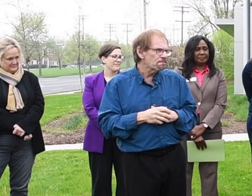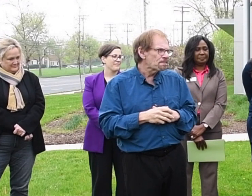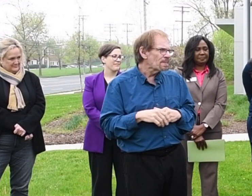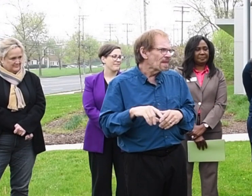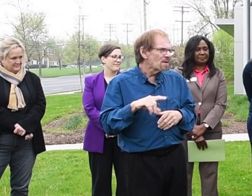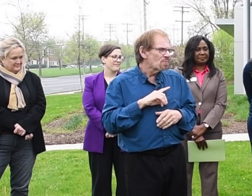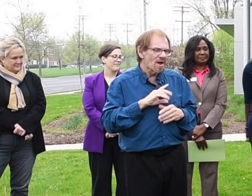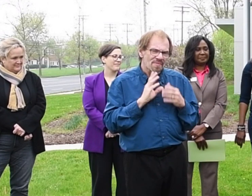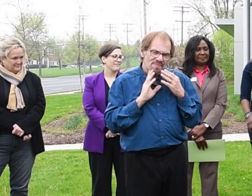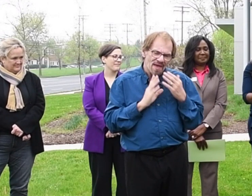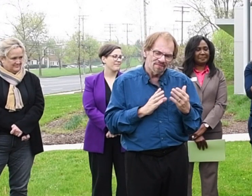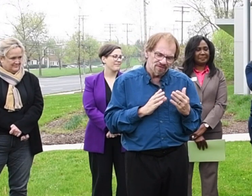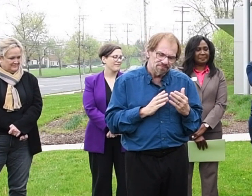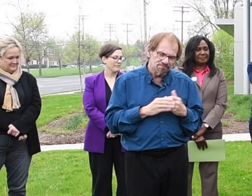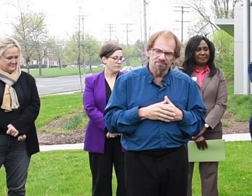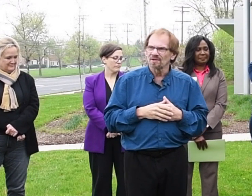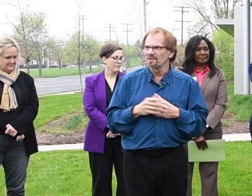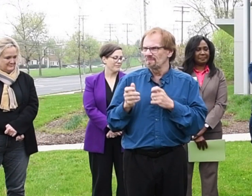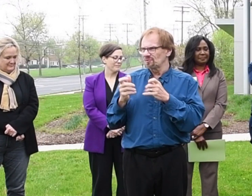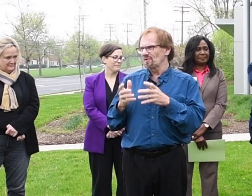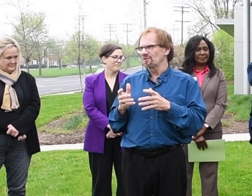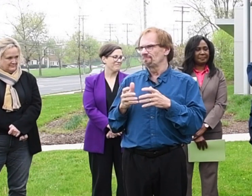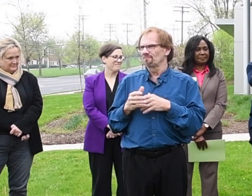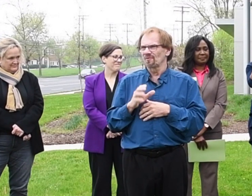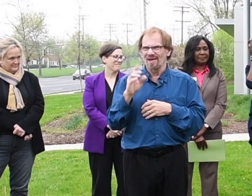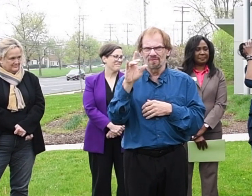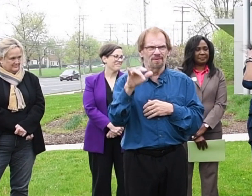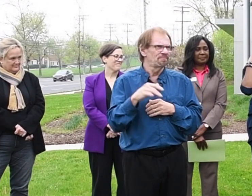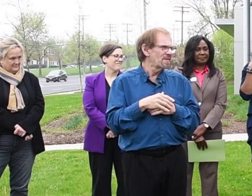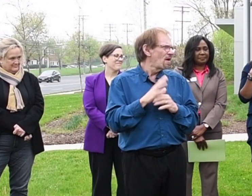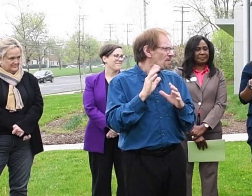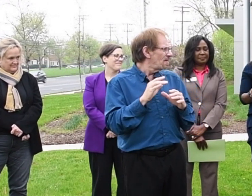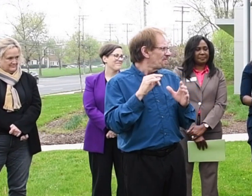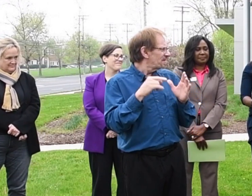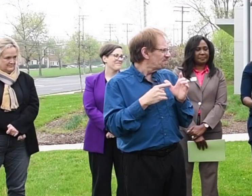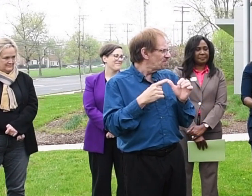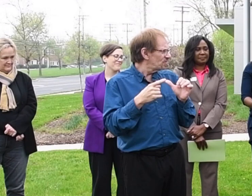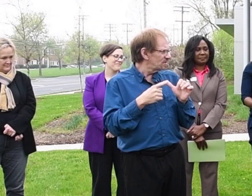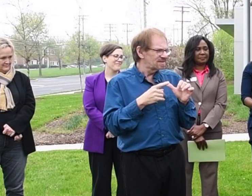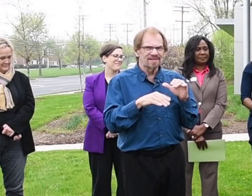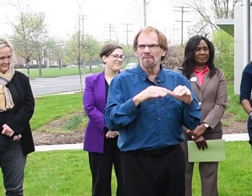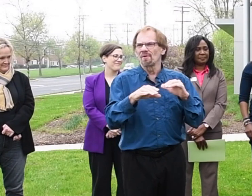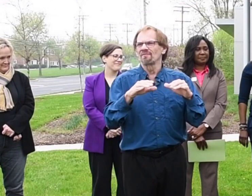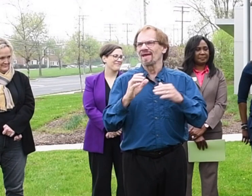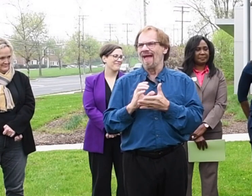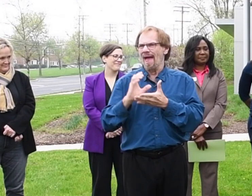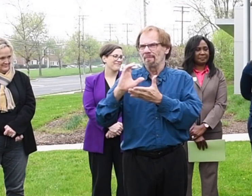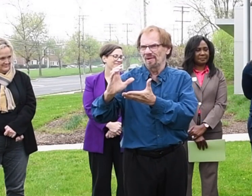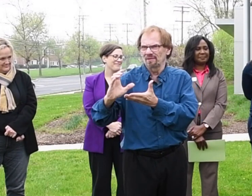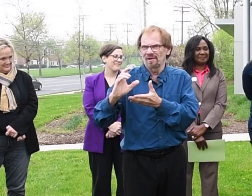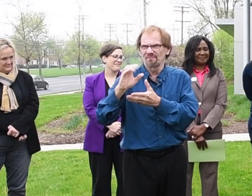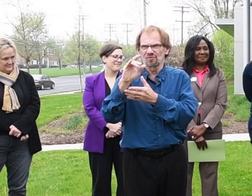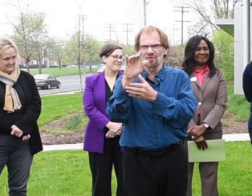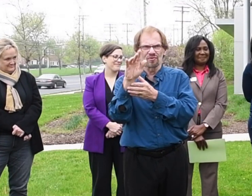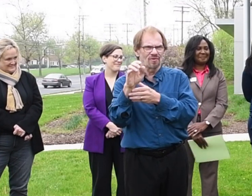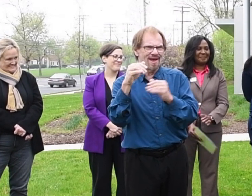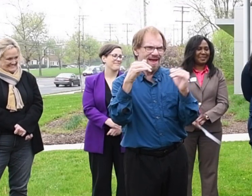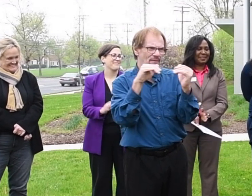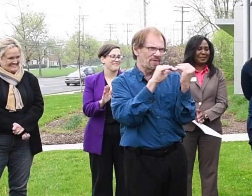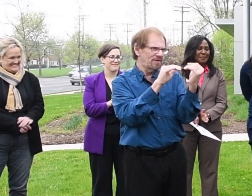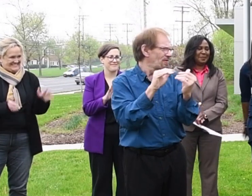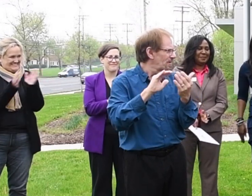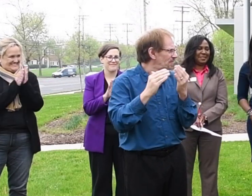are thankful to the administration and hopeful that this is the first step towards capital infrastructure equity for our community. Thank you so